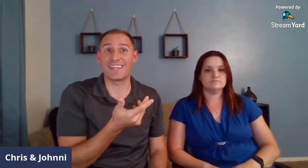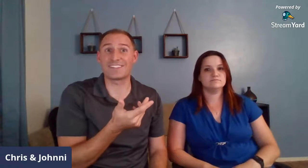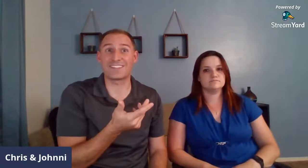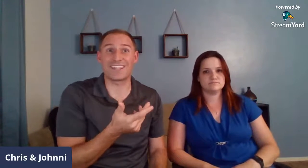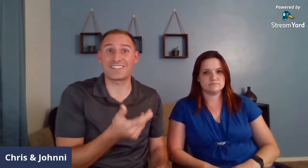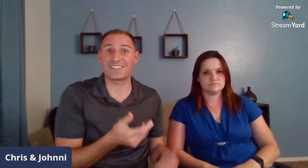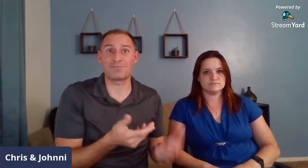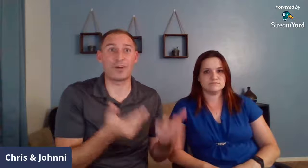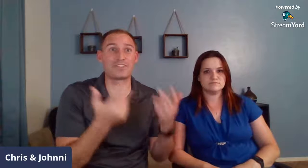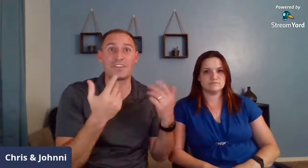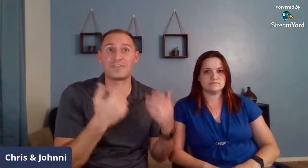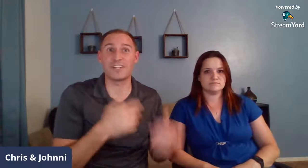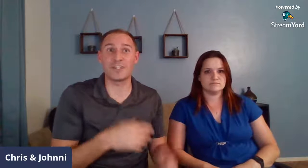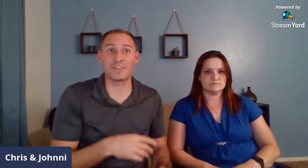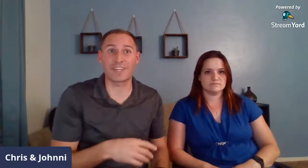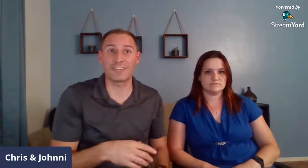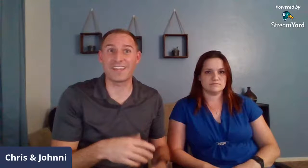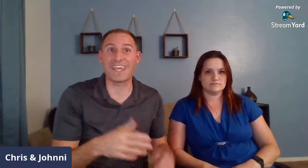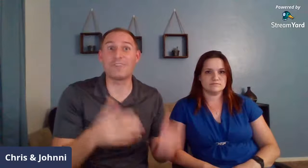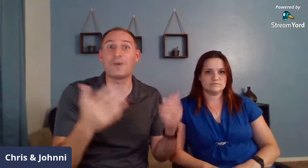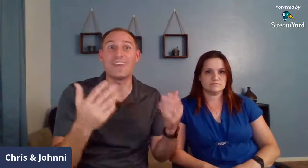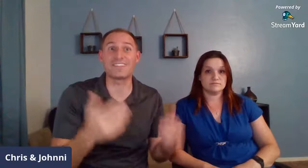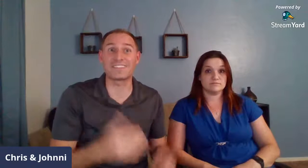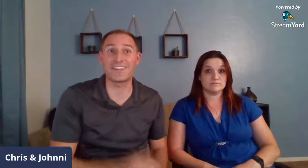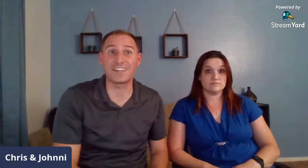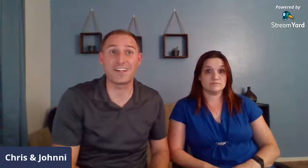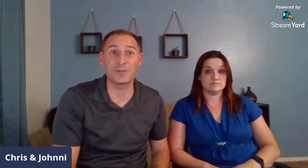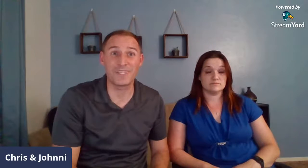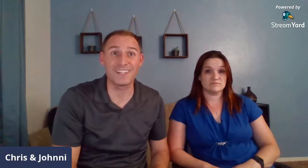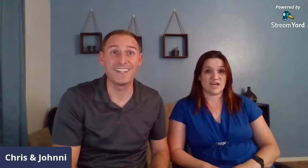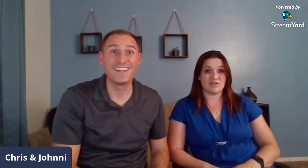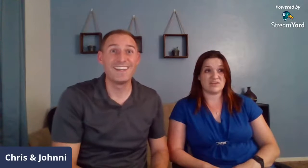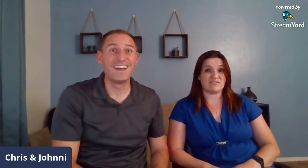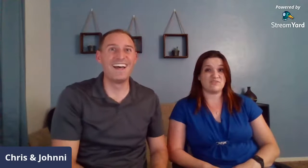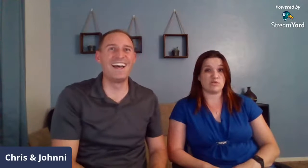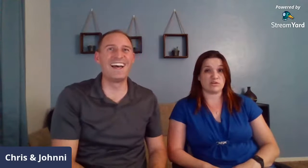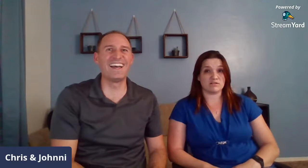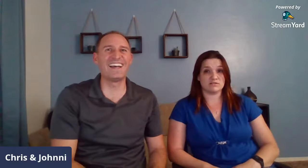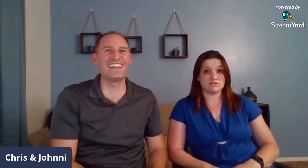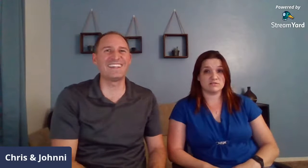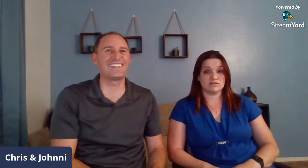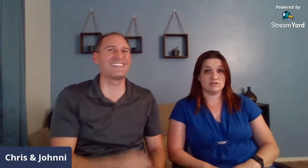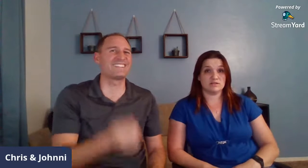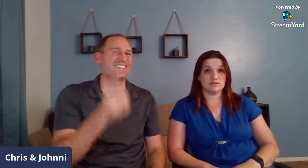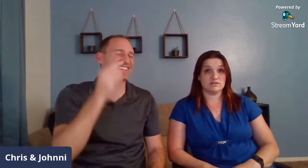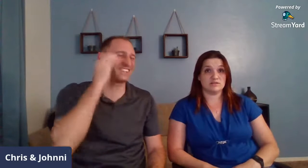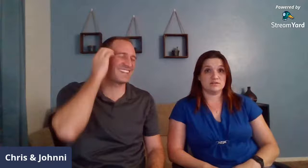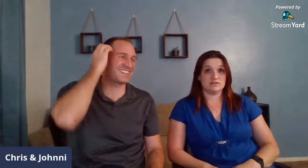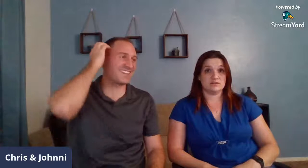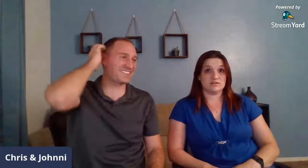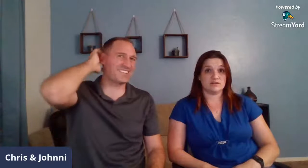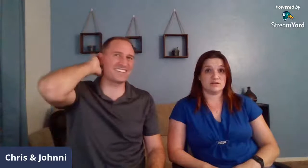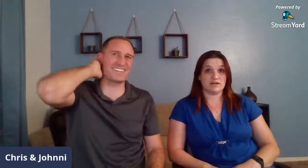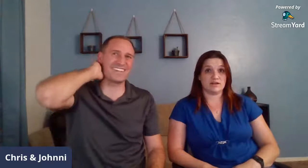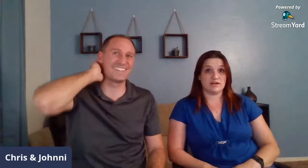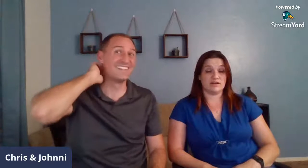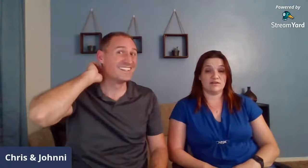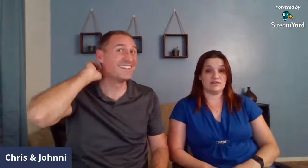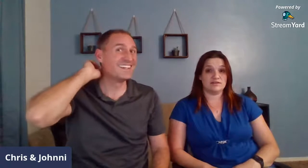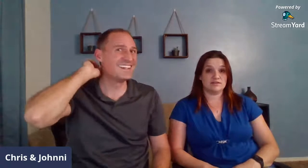ASL Connect just posted this video of like, here's 8 ways to sign Halloween. I know like 4. Yeah, Julie, it's like, that's crazy, right? Wow.